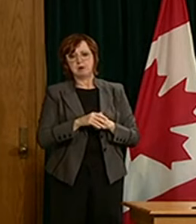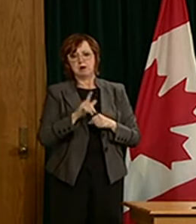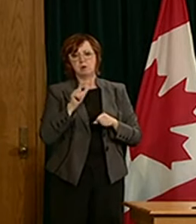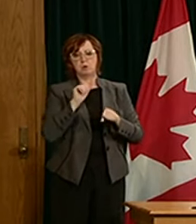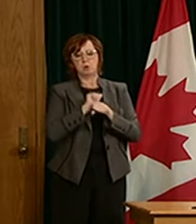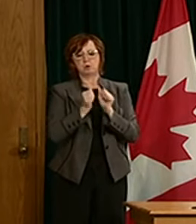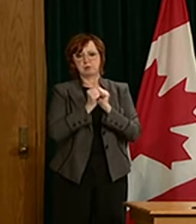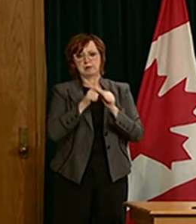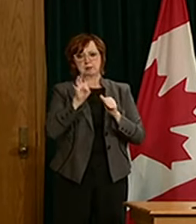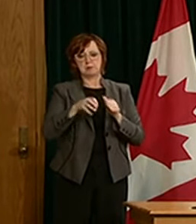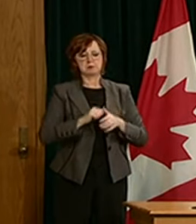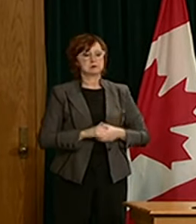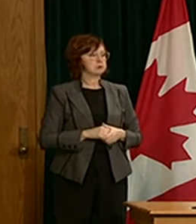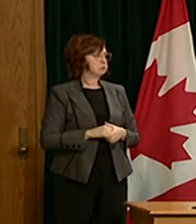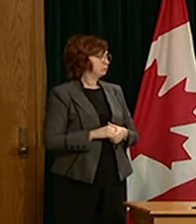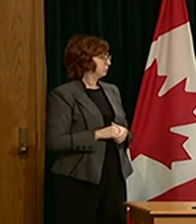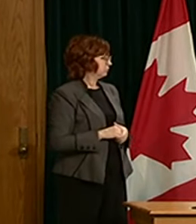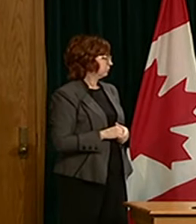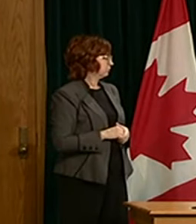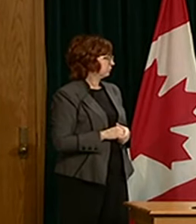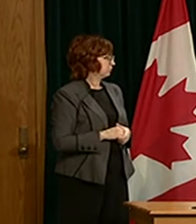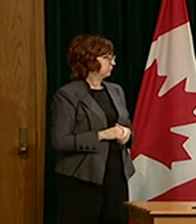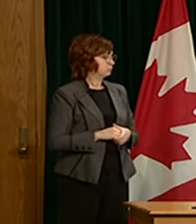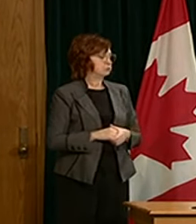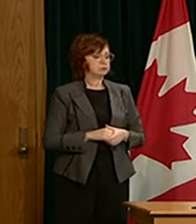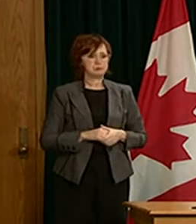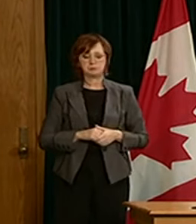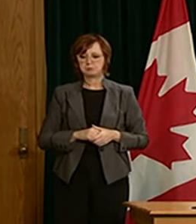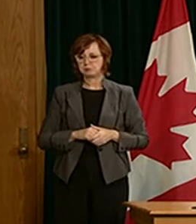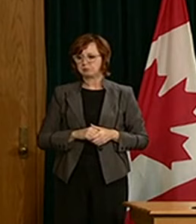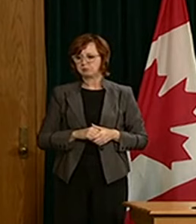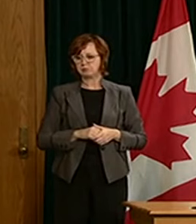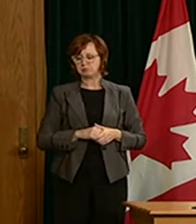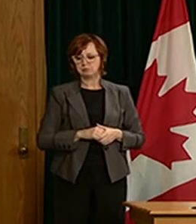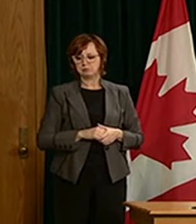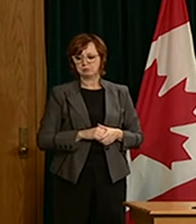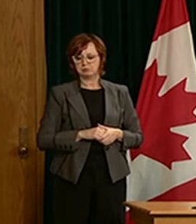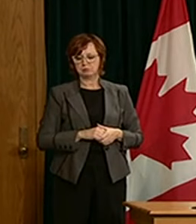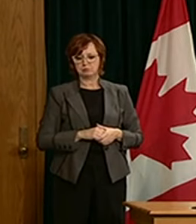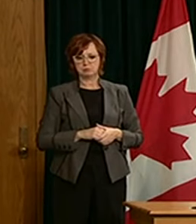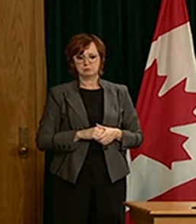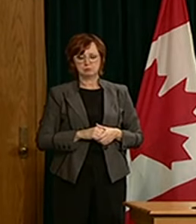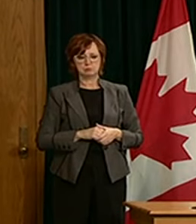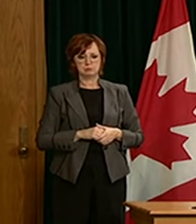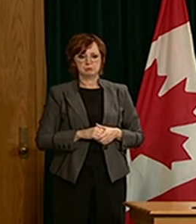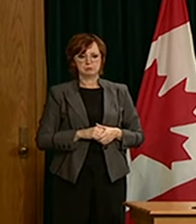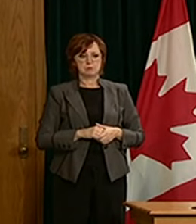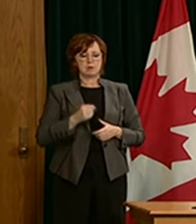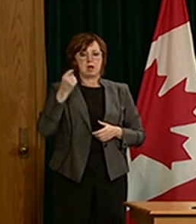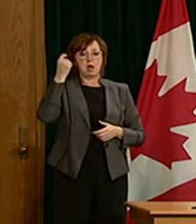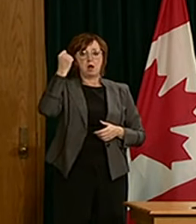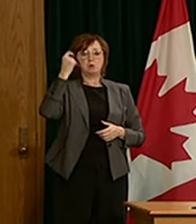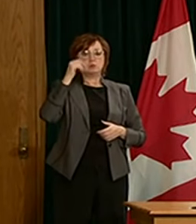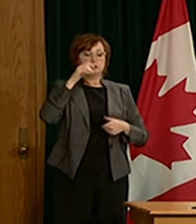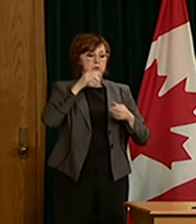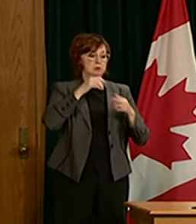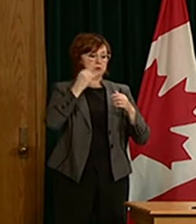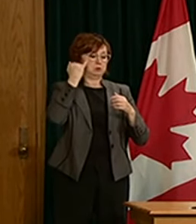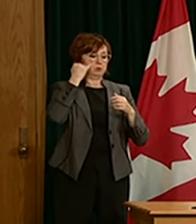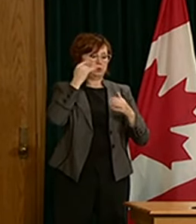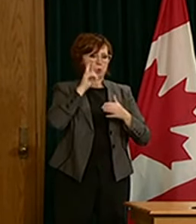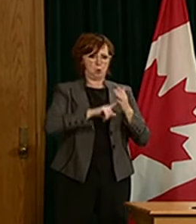integrated health area plan to give some indication of what people might be seeing across the province as we start